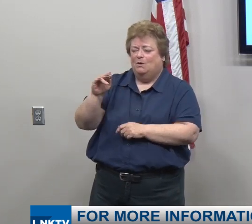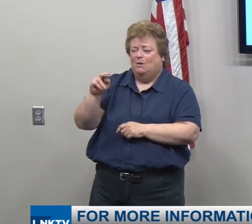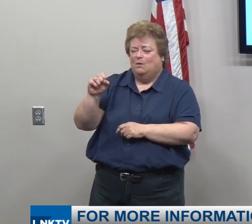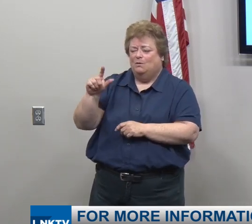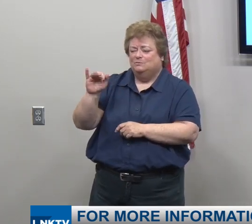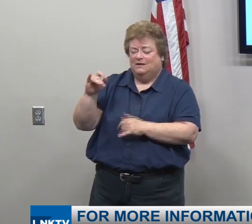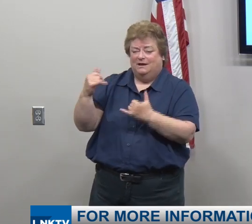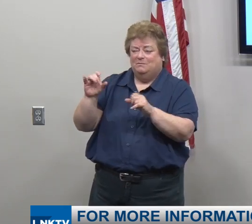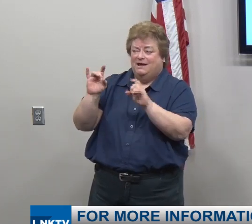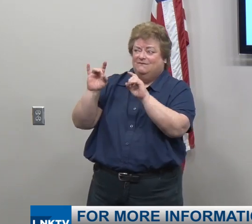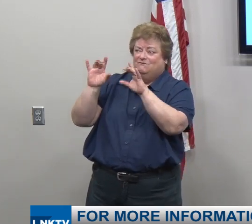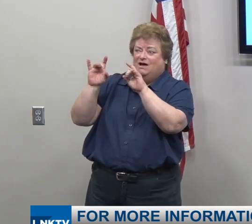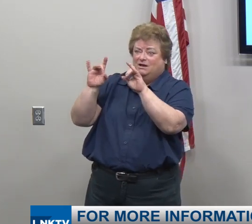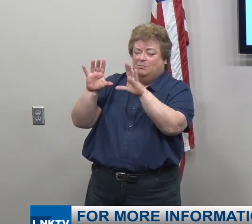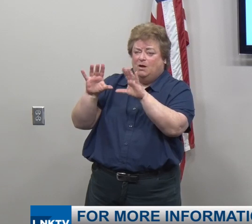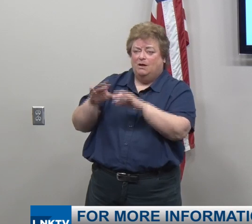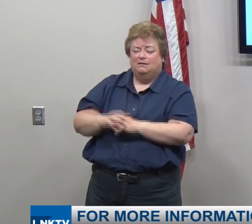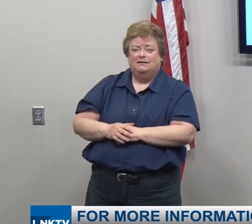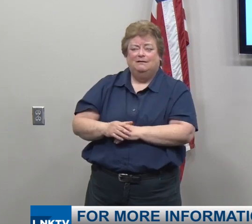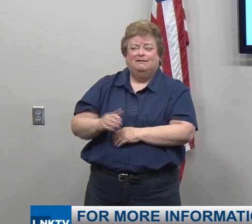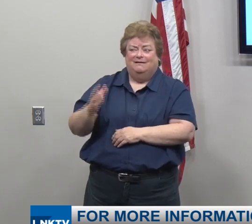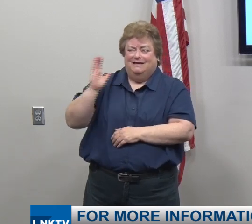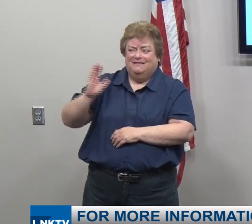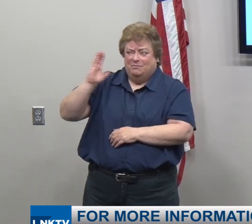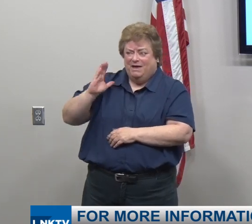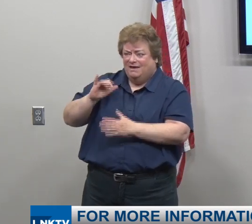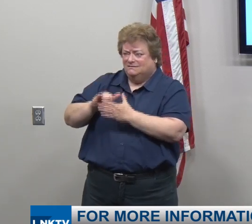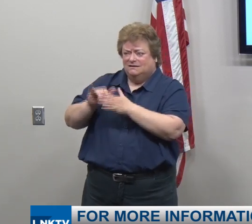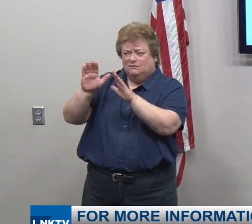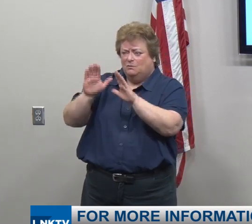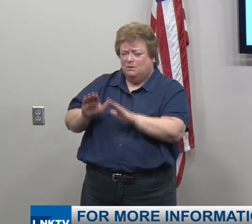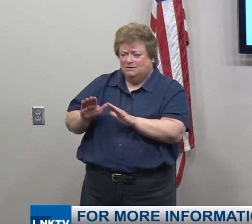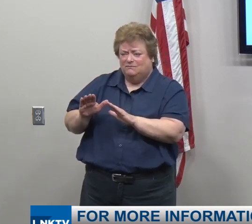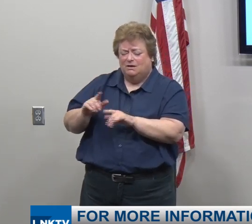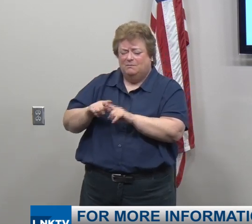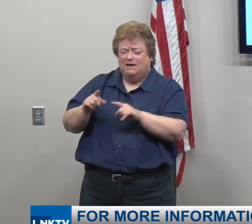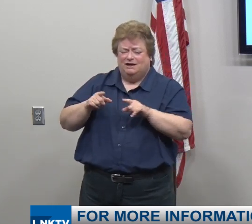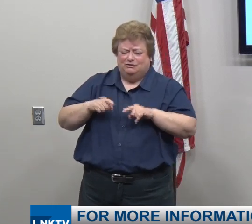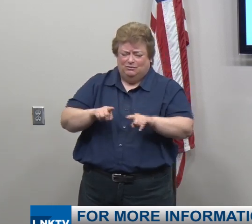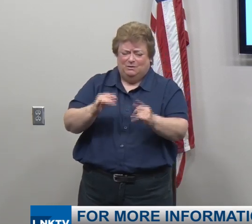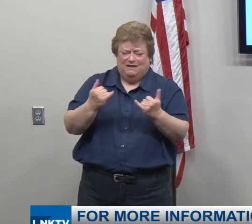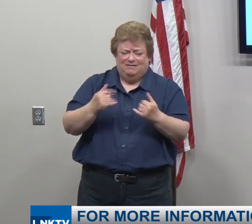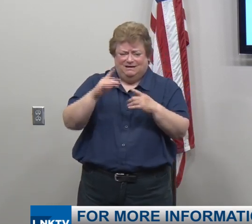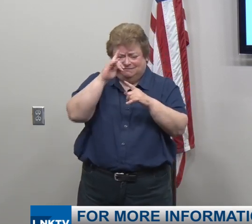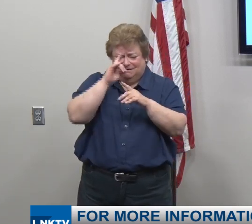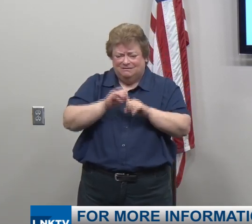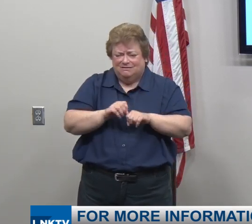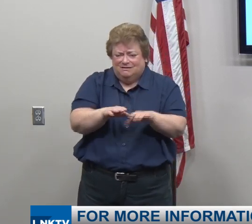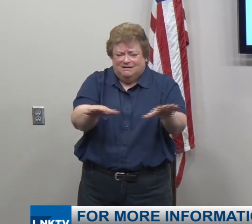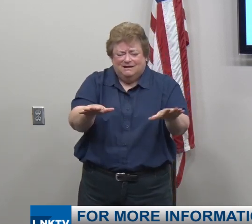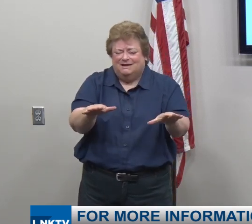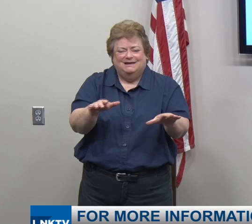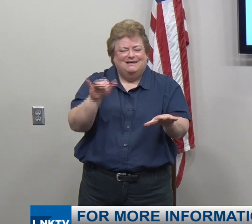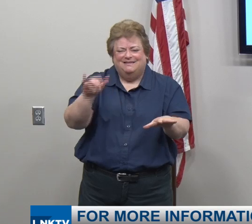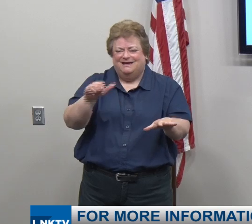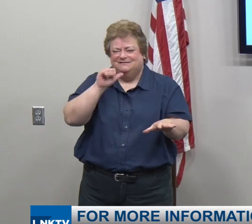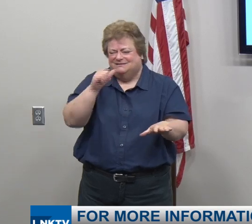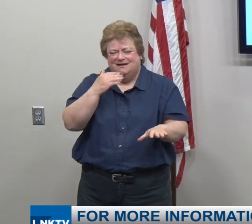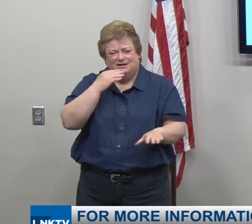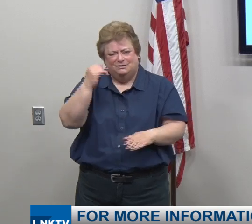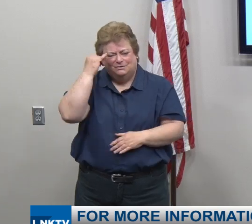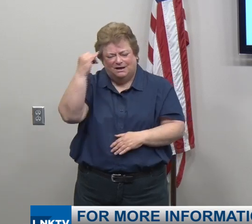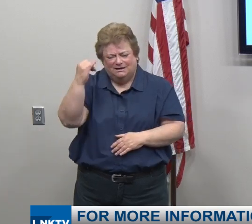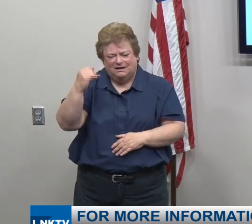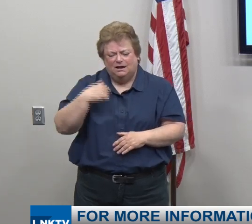Now, in the past, that has been a wonderful choice, but during a pandemic, it is not. We do not want a group of people